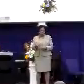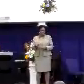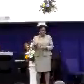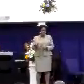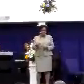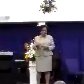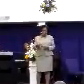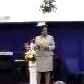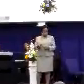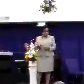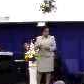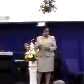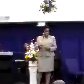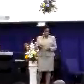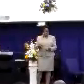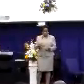I'm a shucker